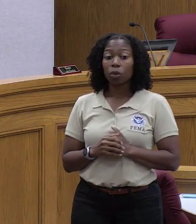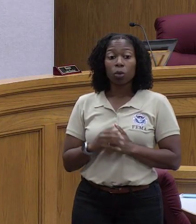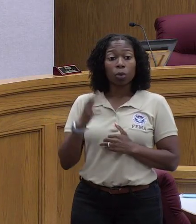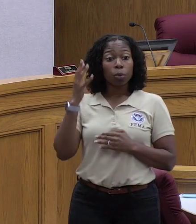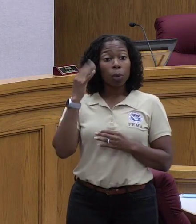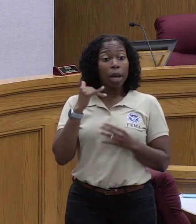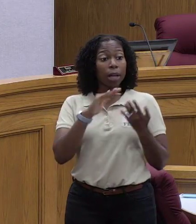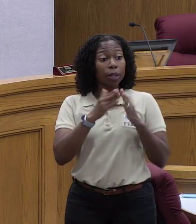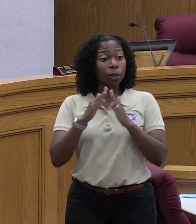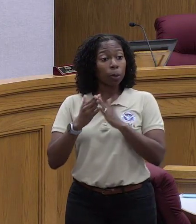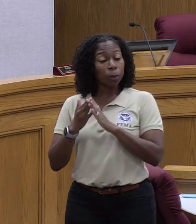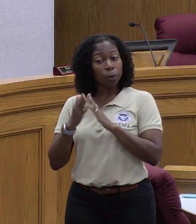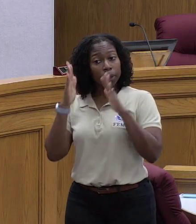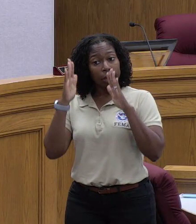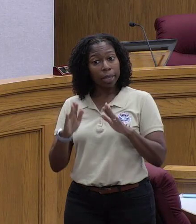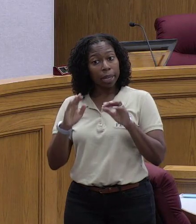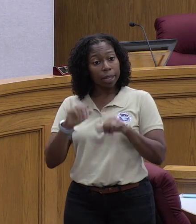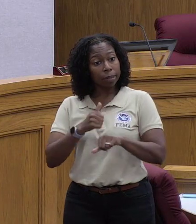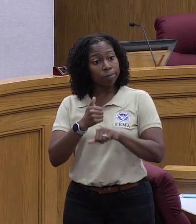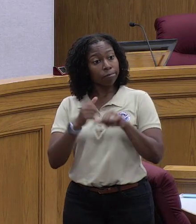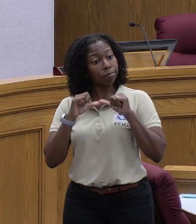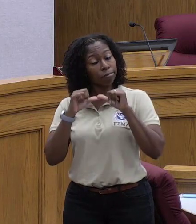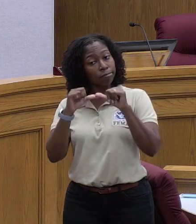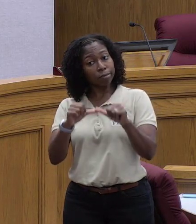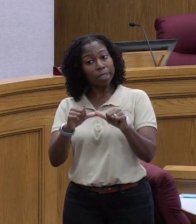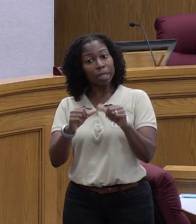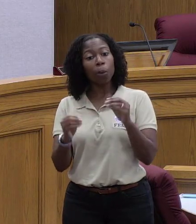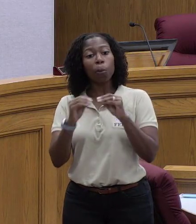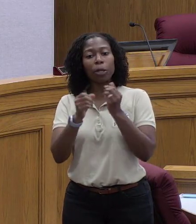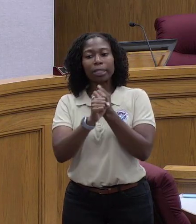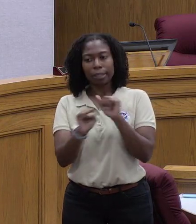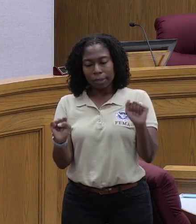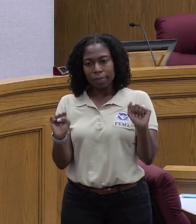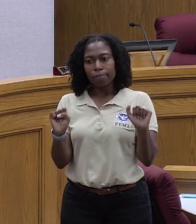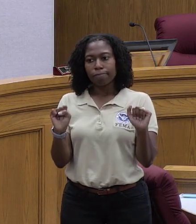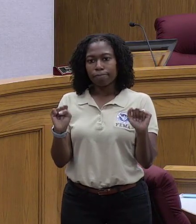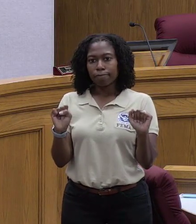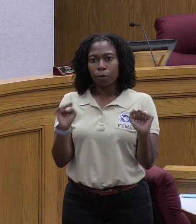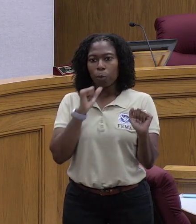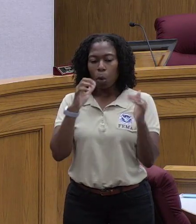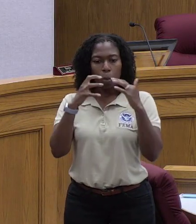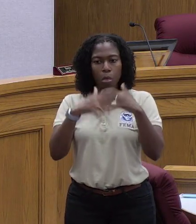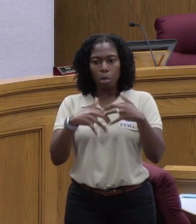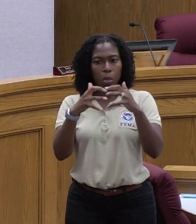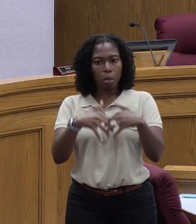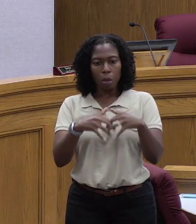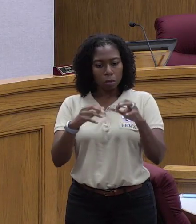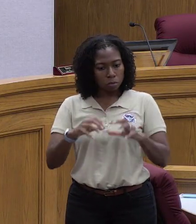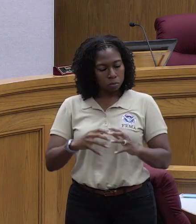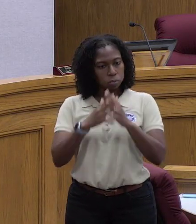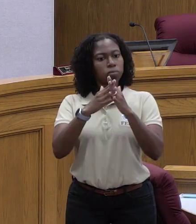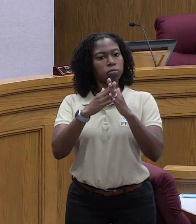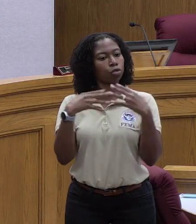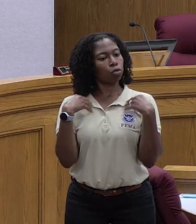resilient and a safer place to live. And I'll take any questions.